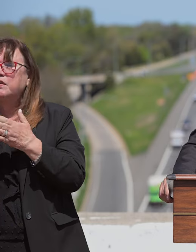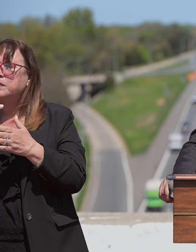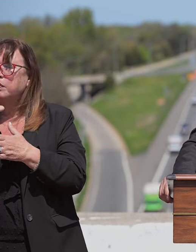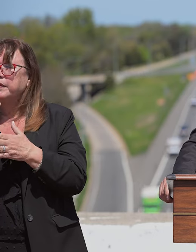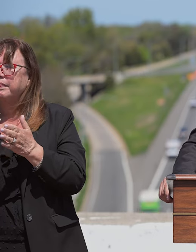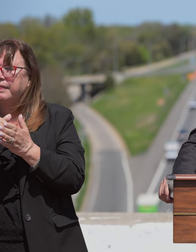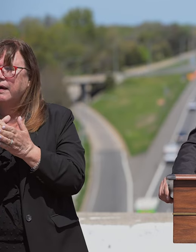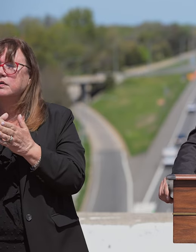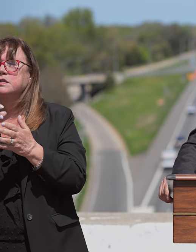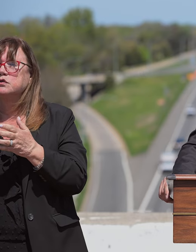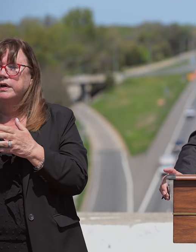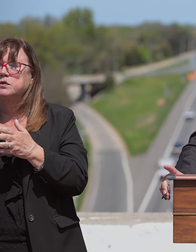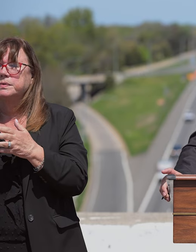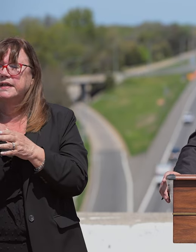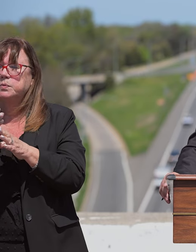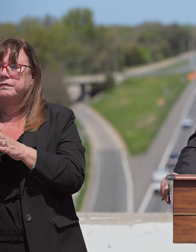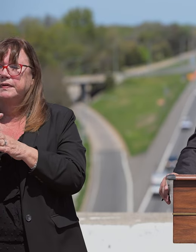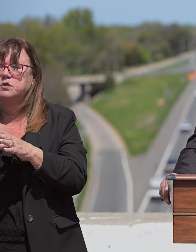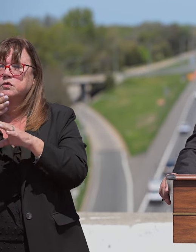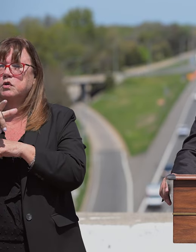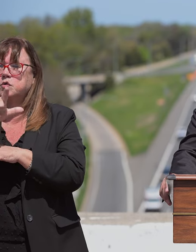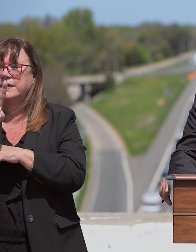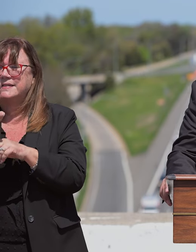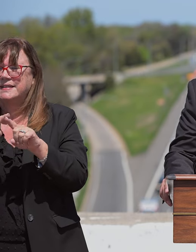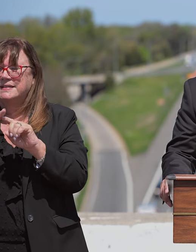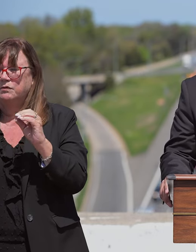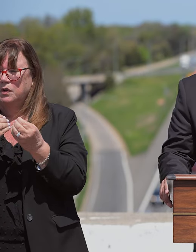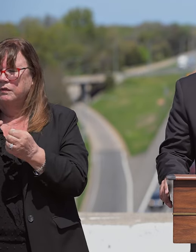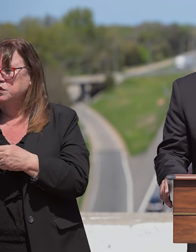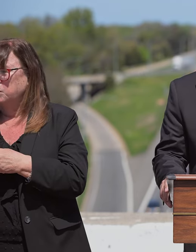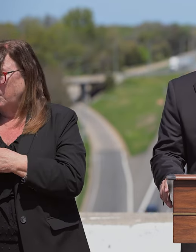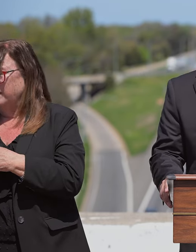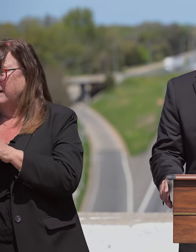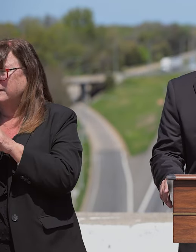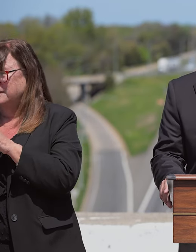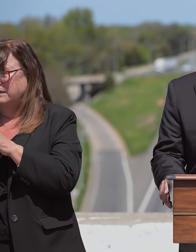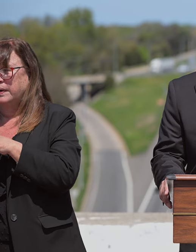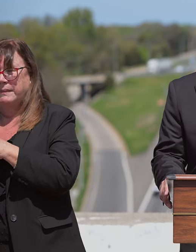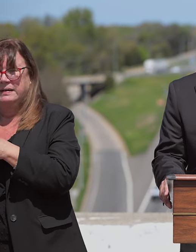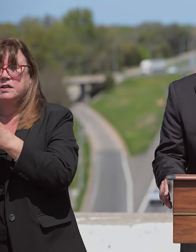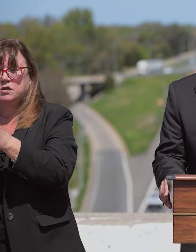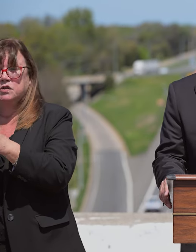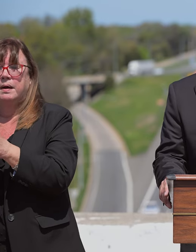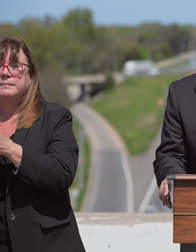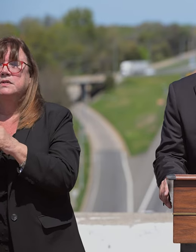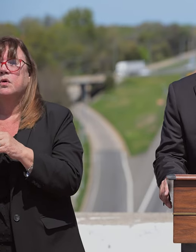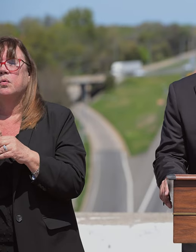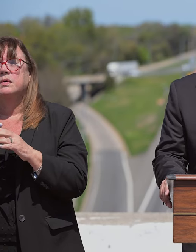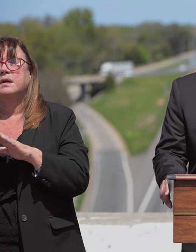3,000 transportation professionals across 26 offices, 28 maintenance shops, which own and operate more